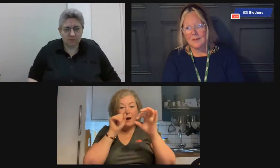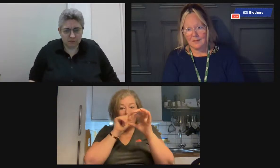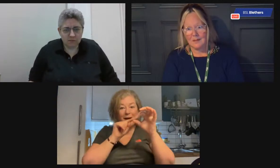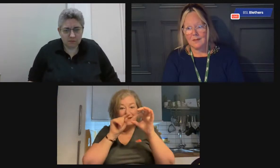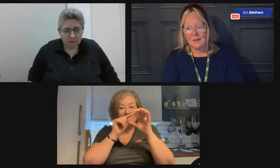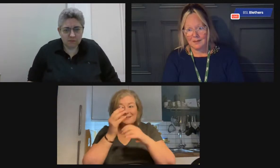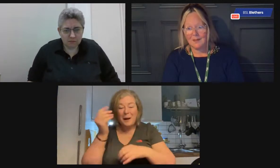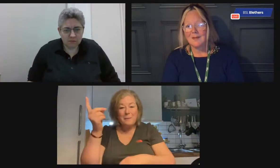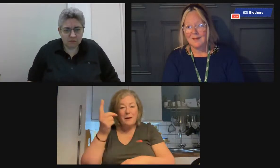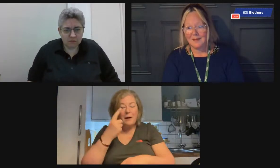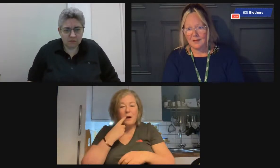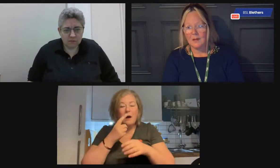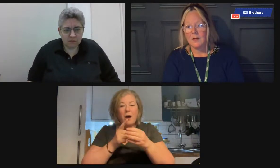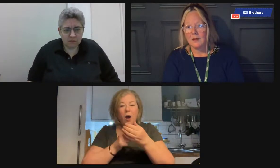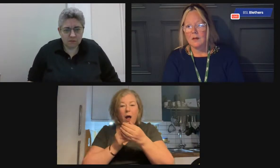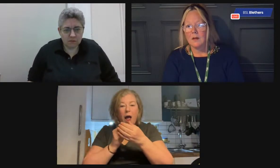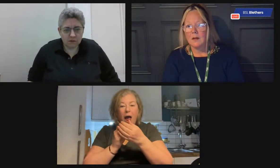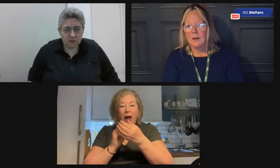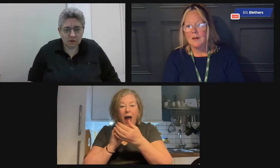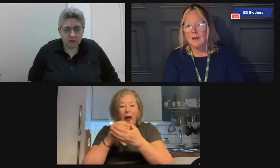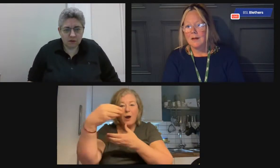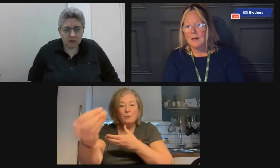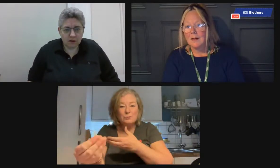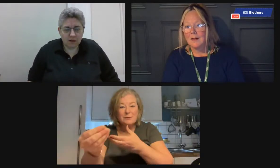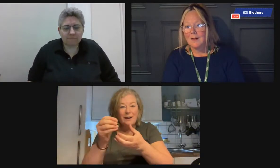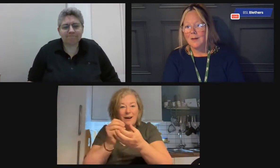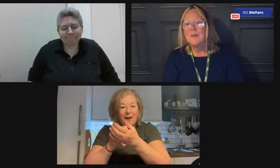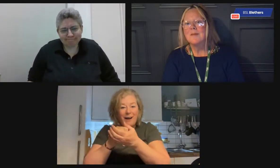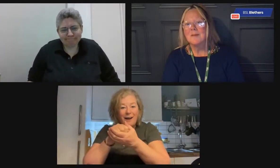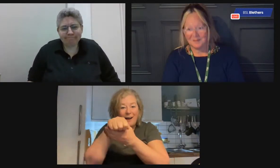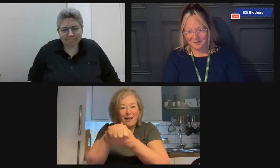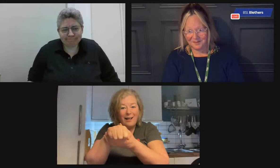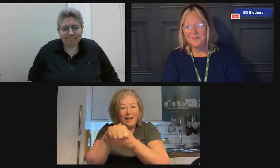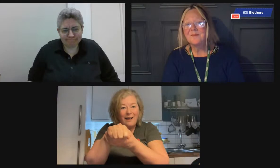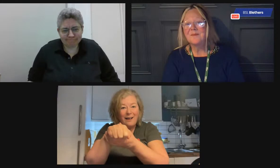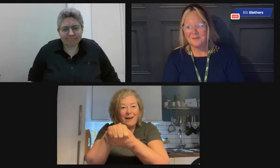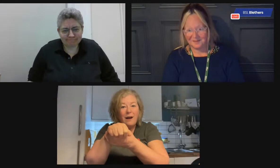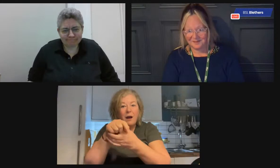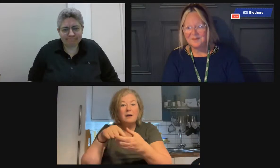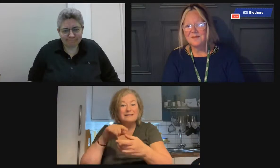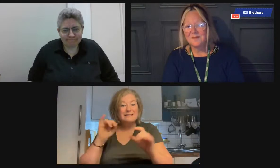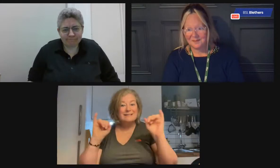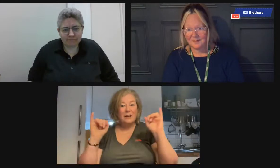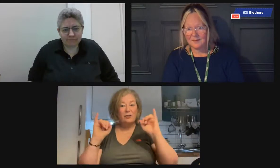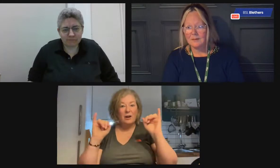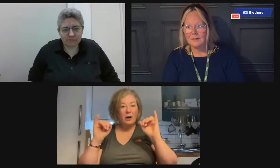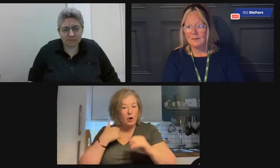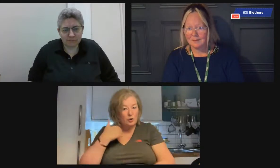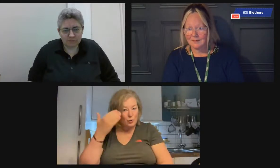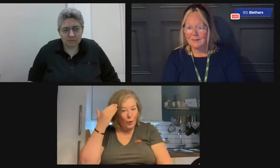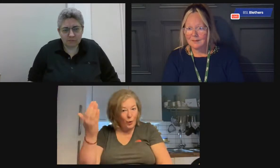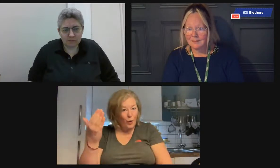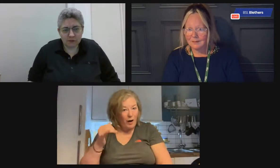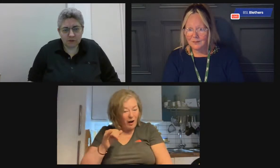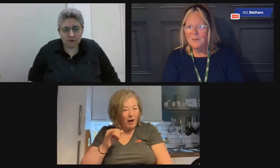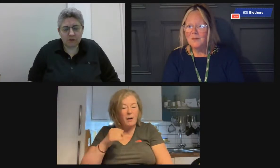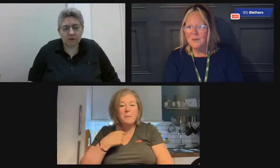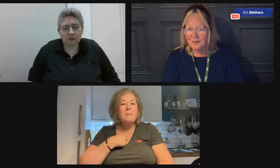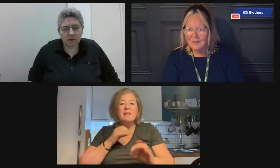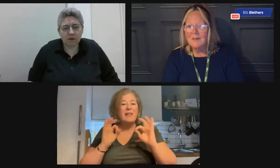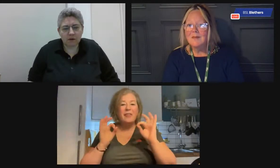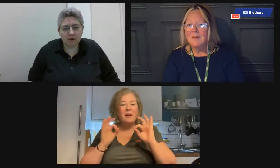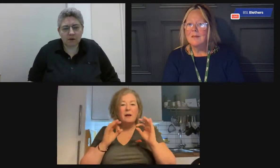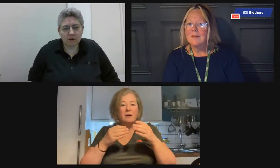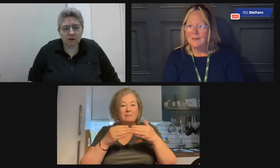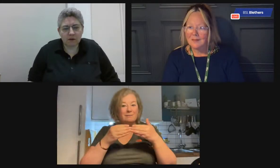You know where your nipple is? Um, some of where the nipple is, sometimes if the